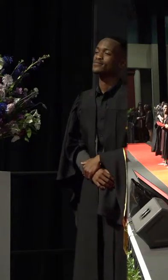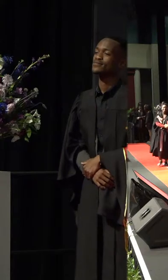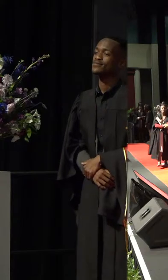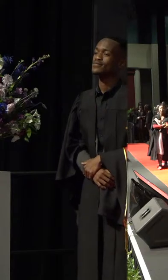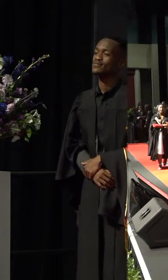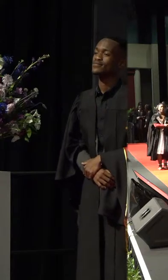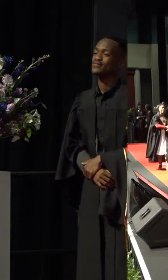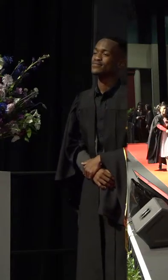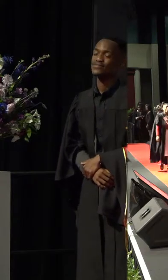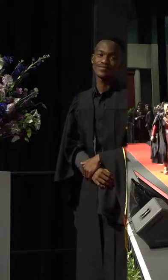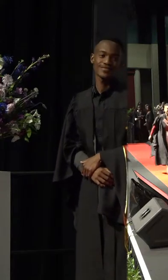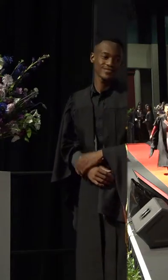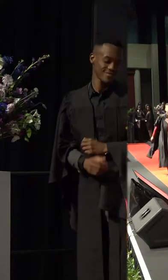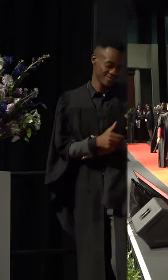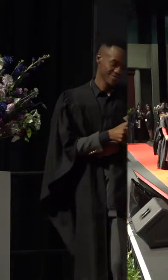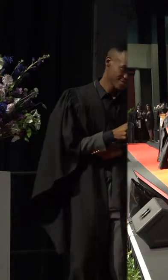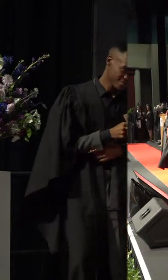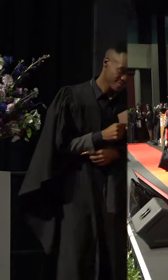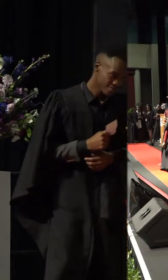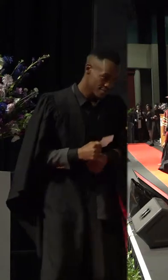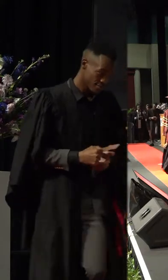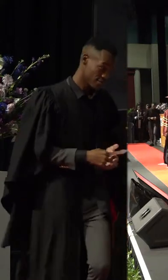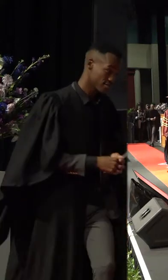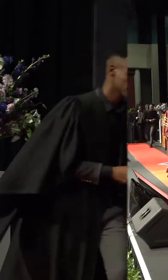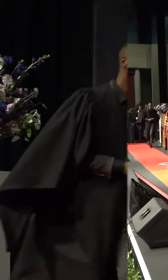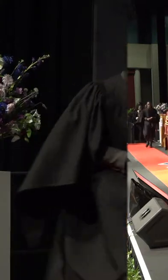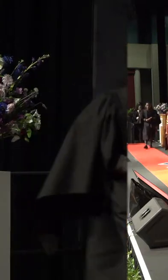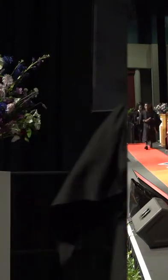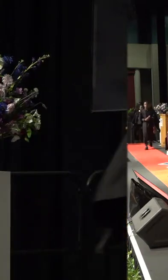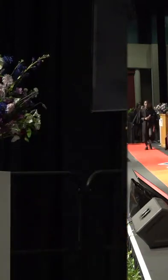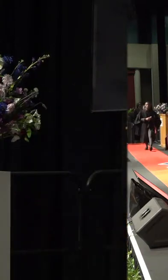Sanele Promise Nkosi.